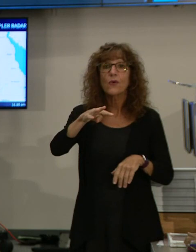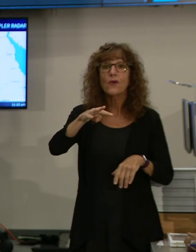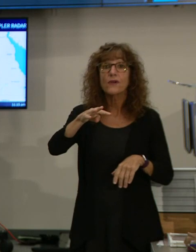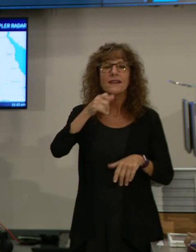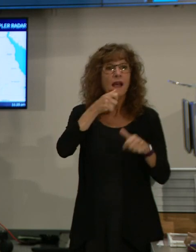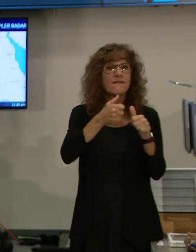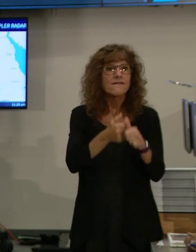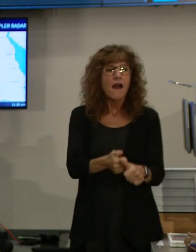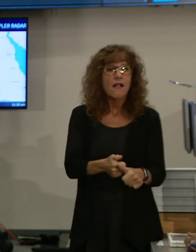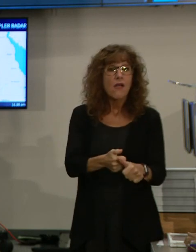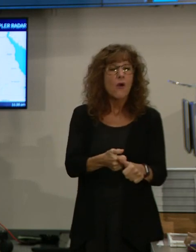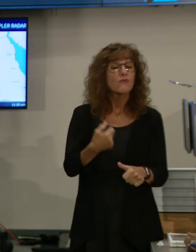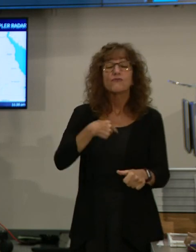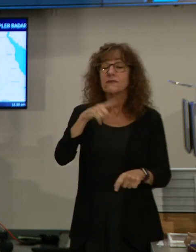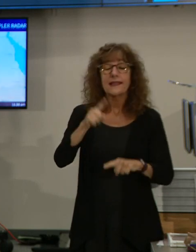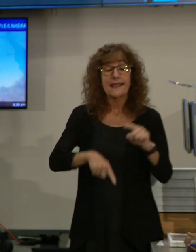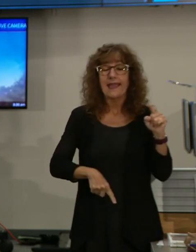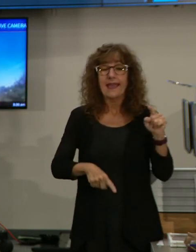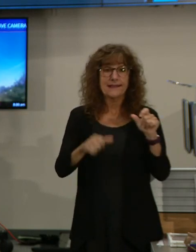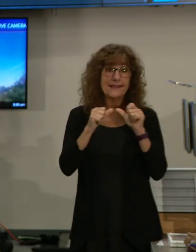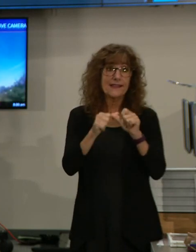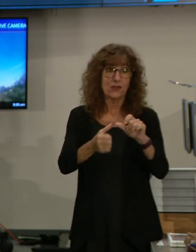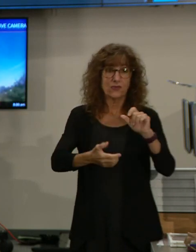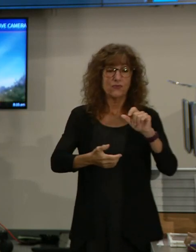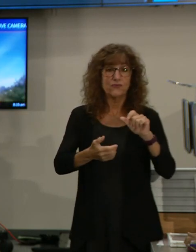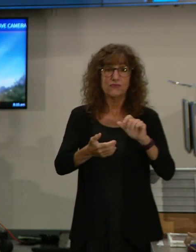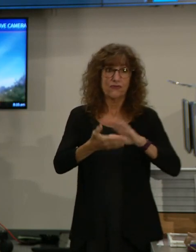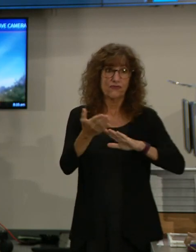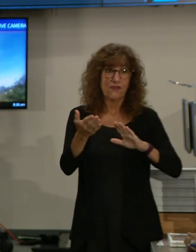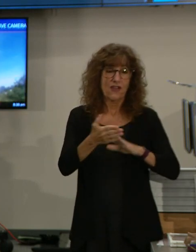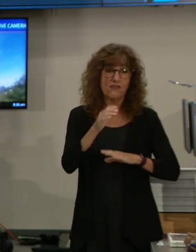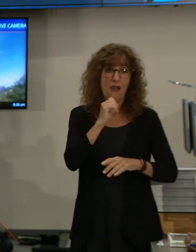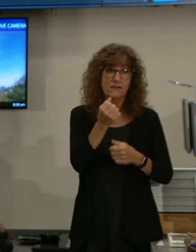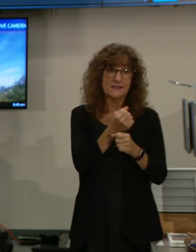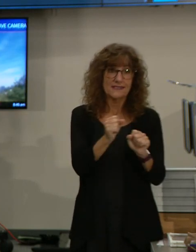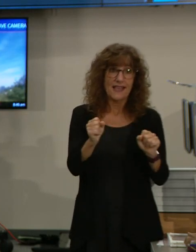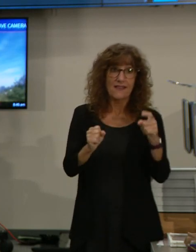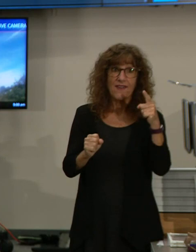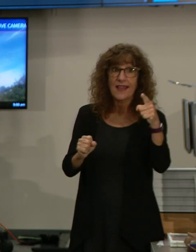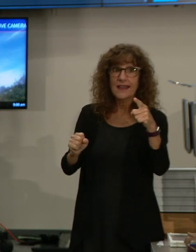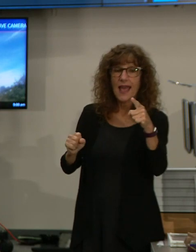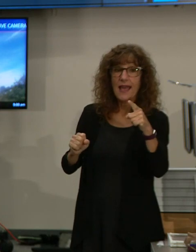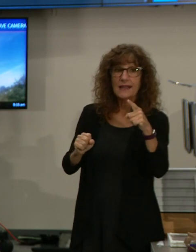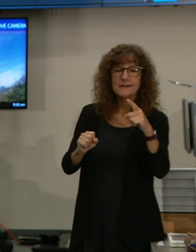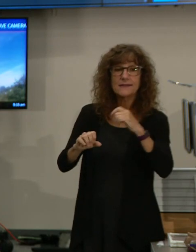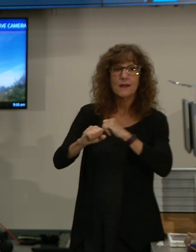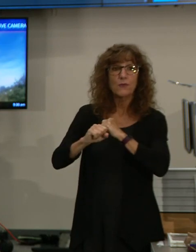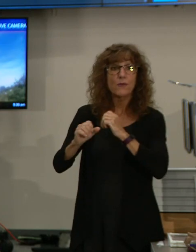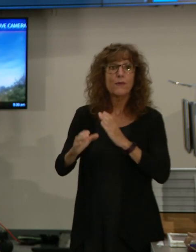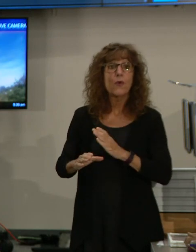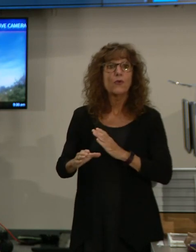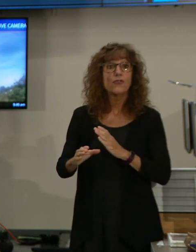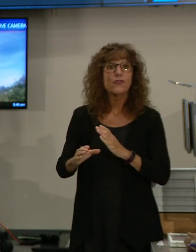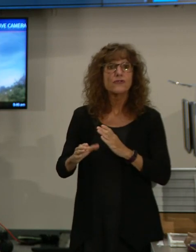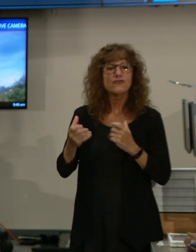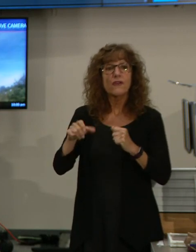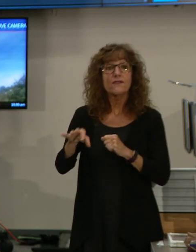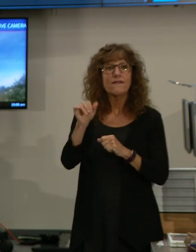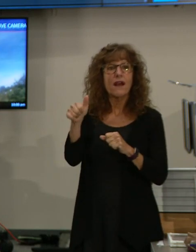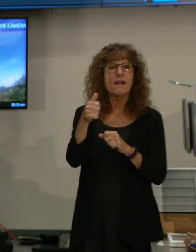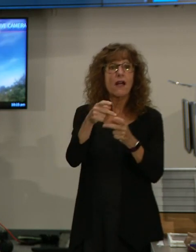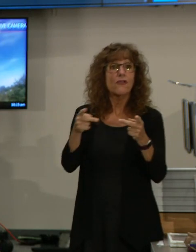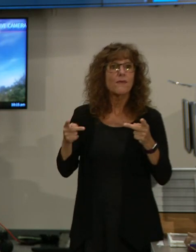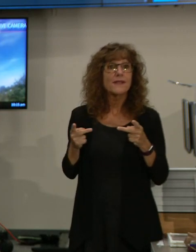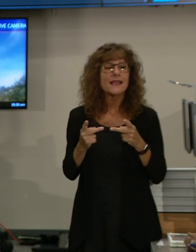we can't operate your unsafe establishment. And then as the promoters potentially try to find other